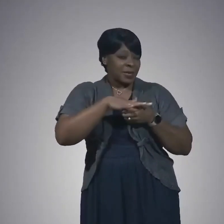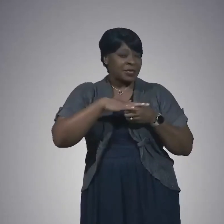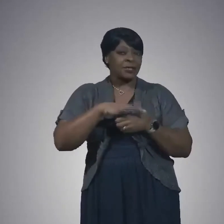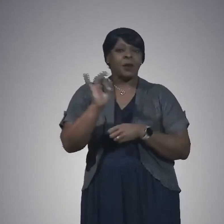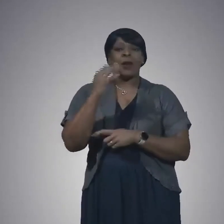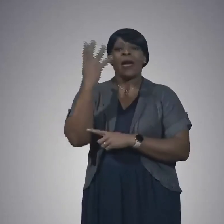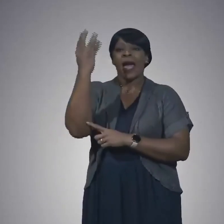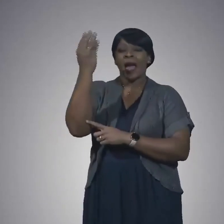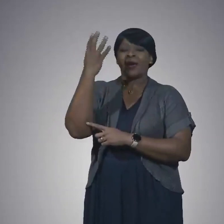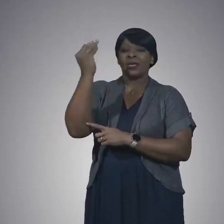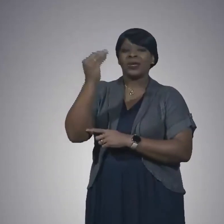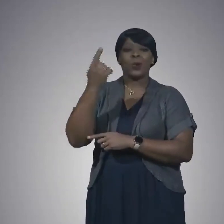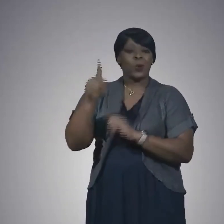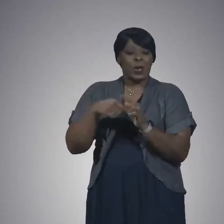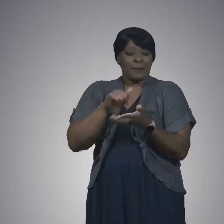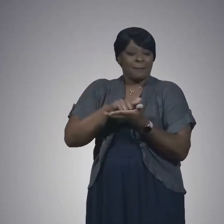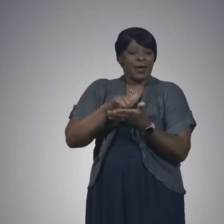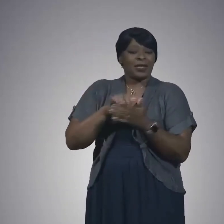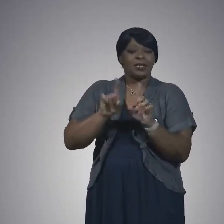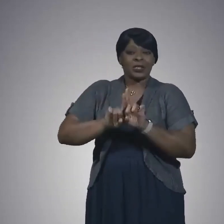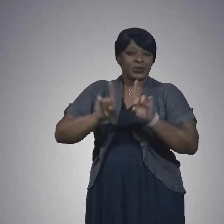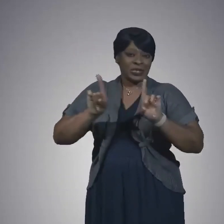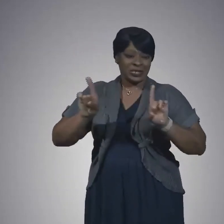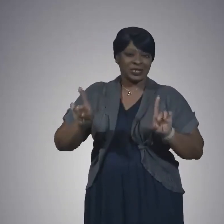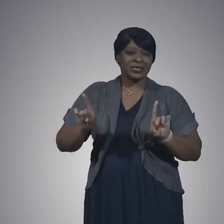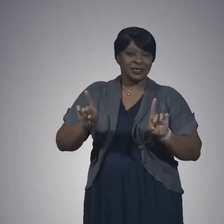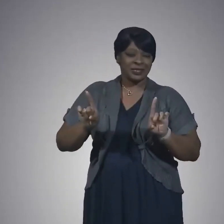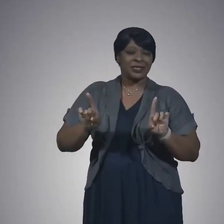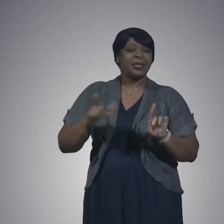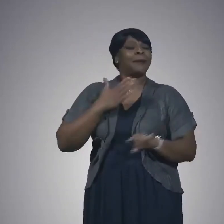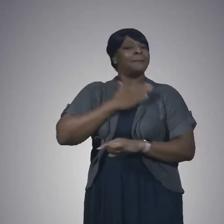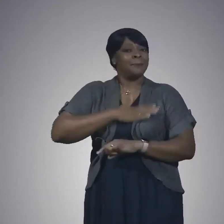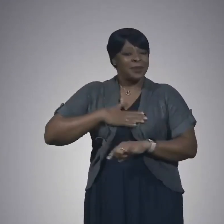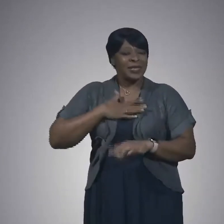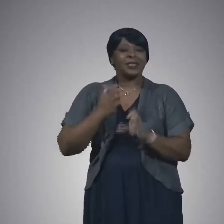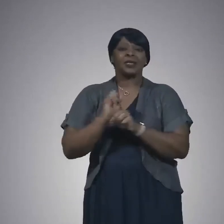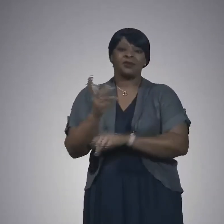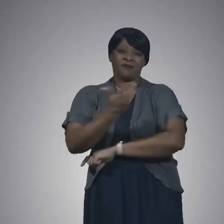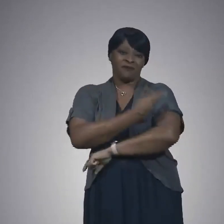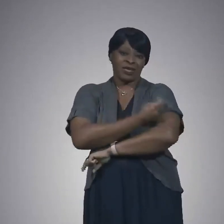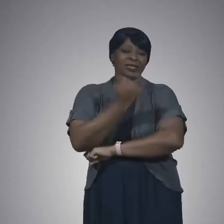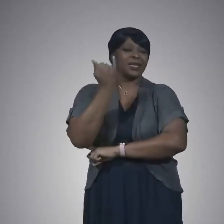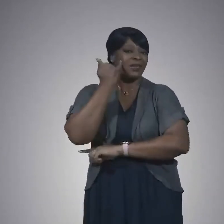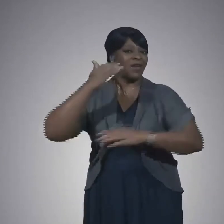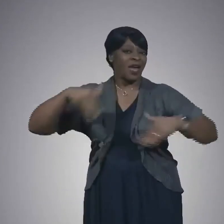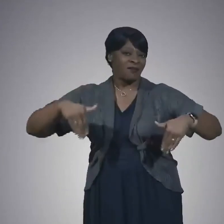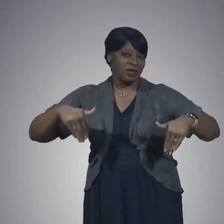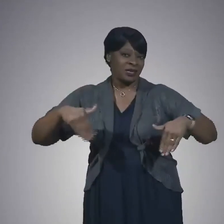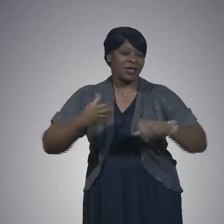and outdoors when you cannot safely socially distance, and please get vaccinated if you have not